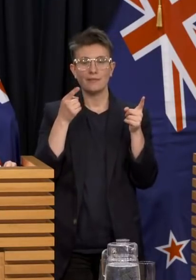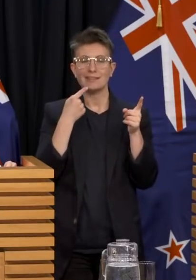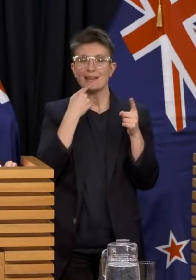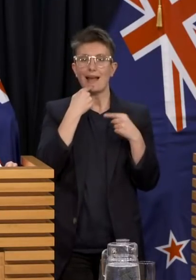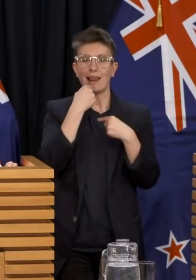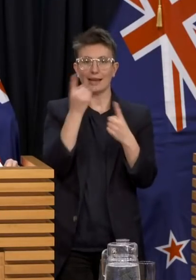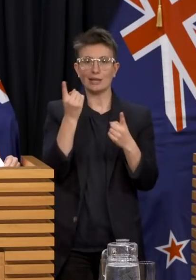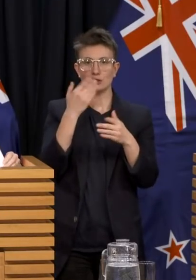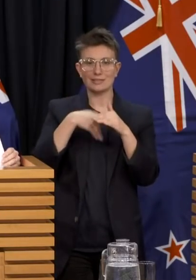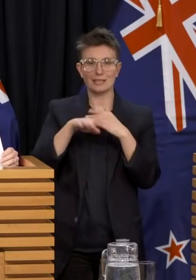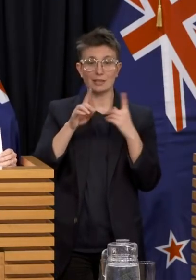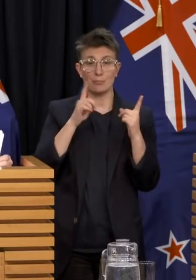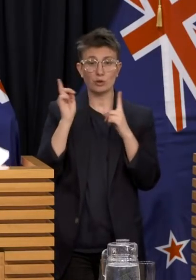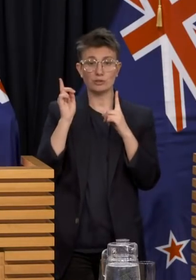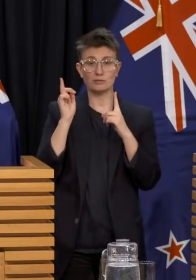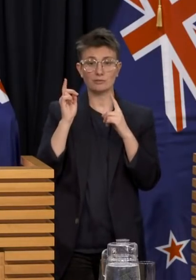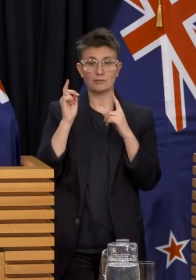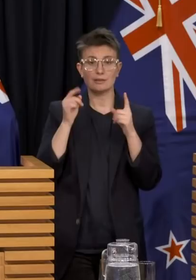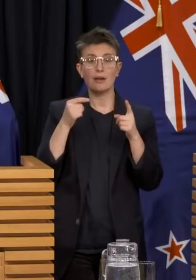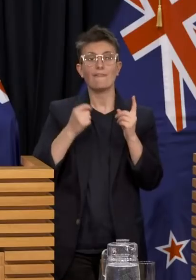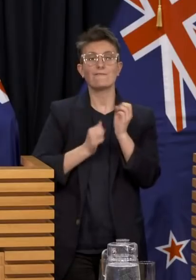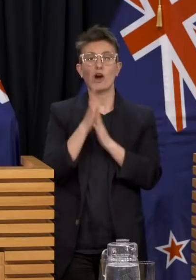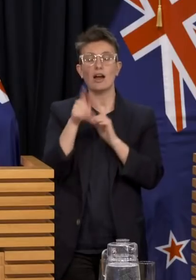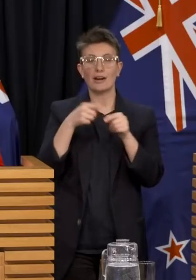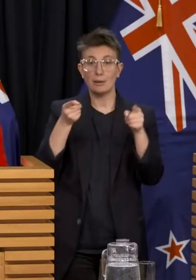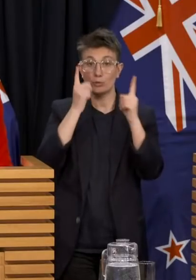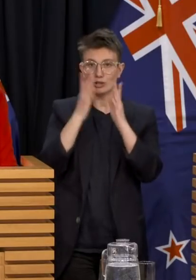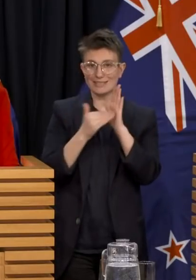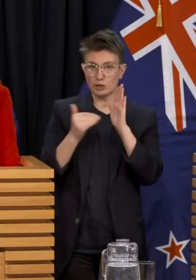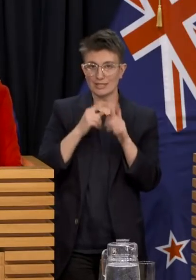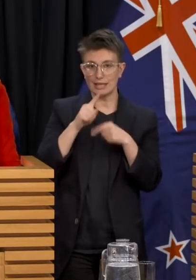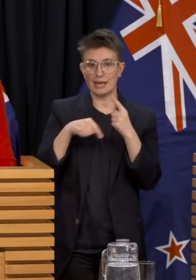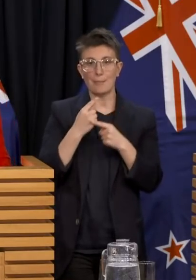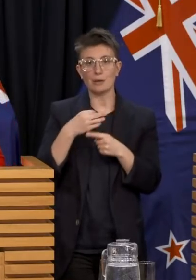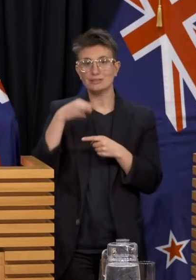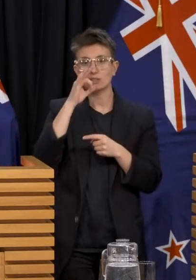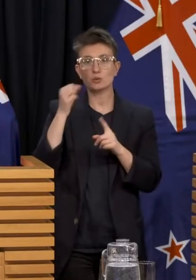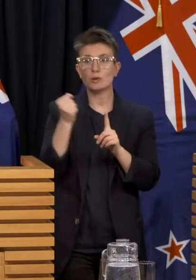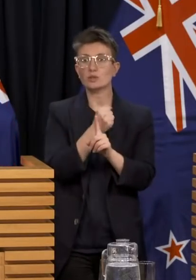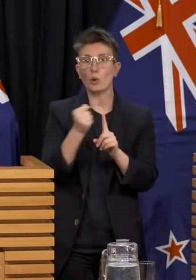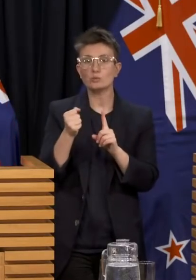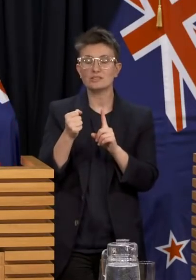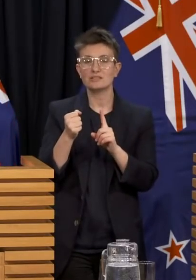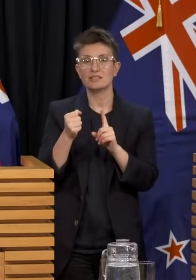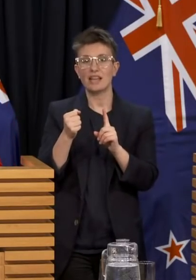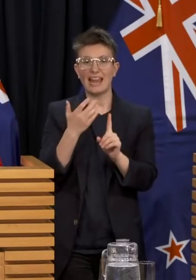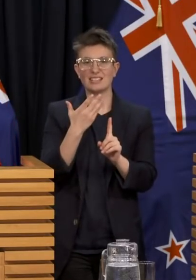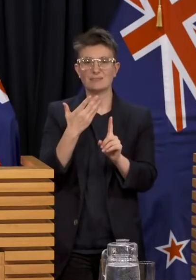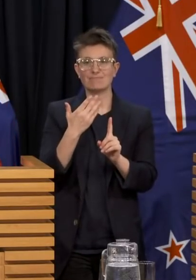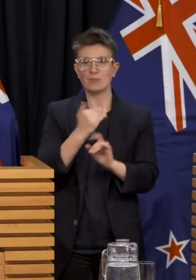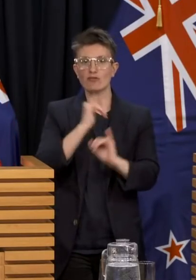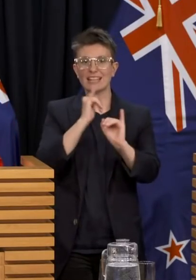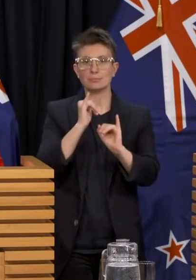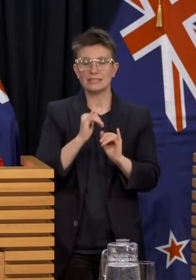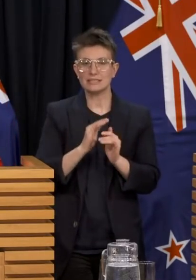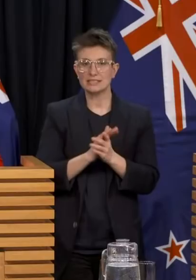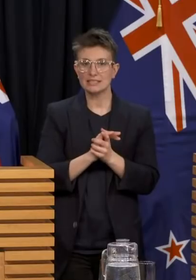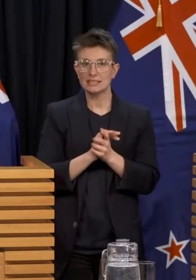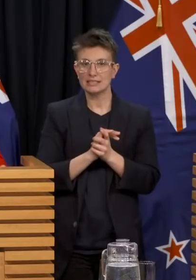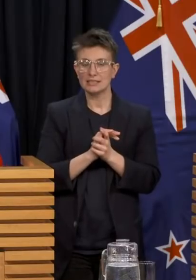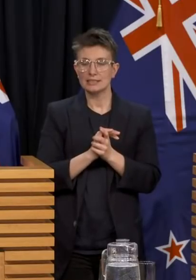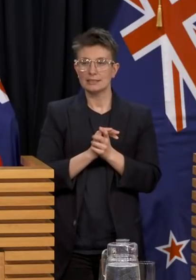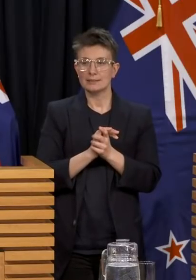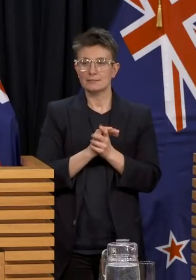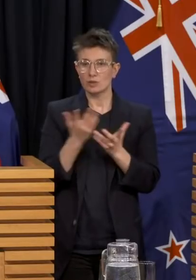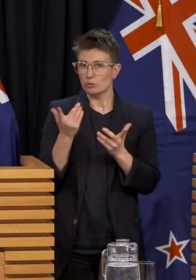harassment. What's your response to that, and is that behaviour acceptable? So my understanding is that,